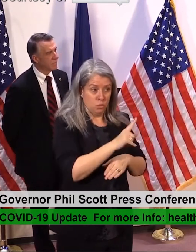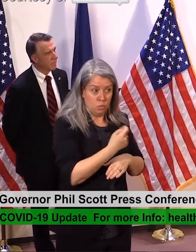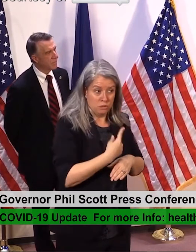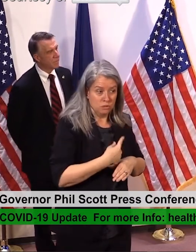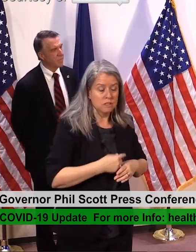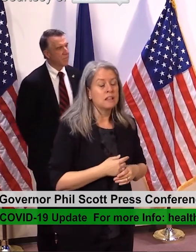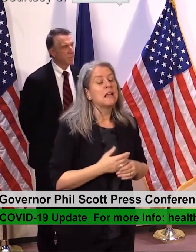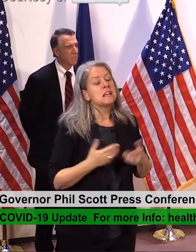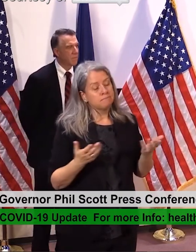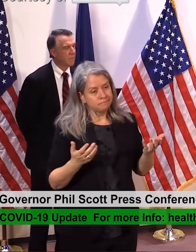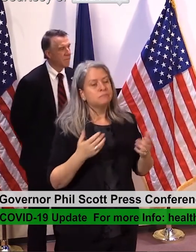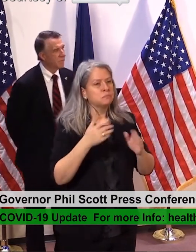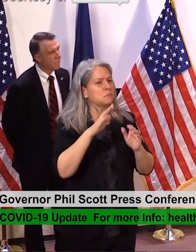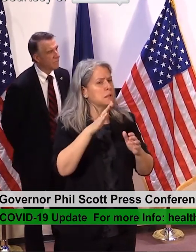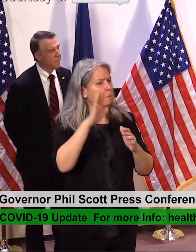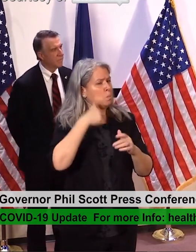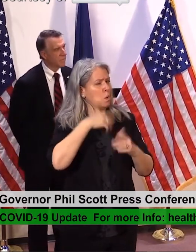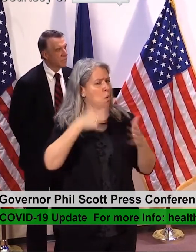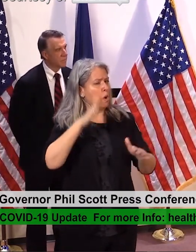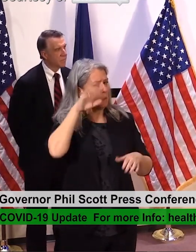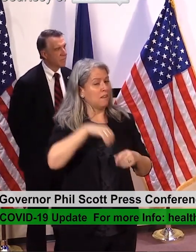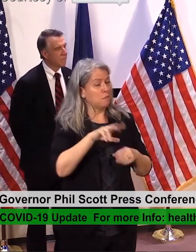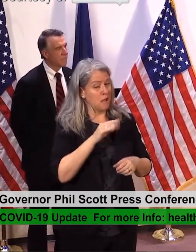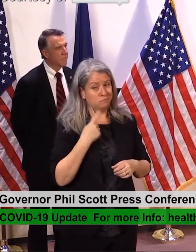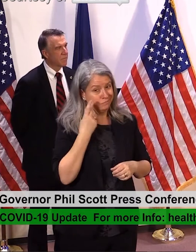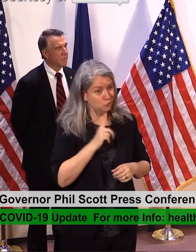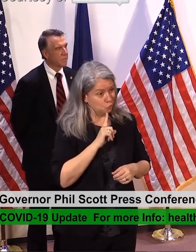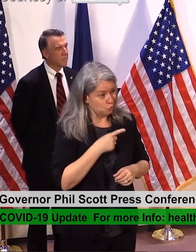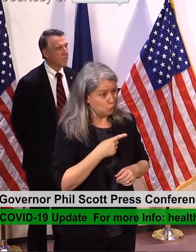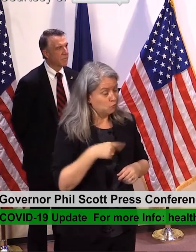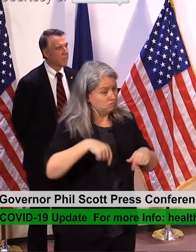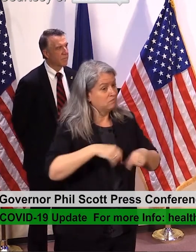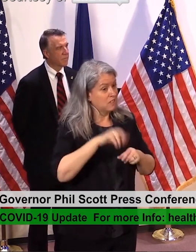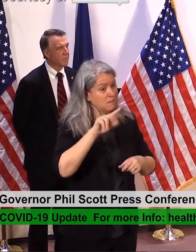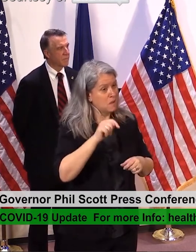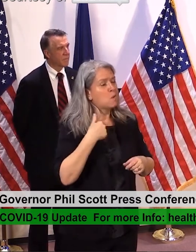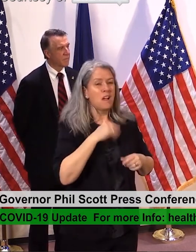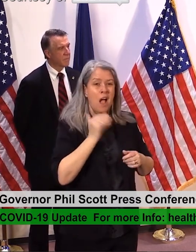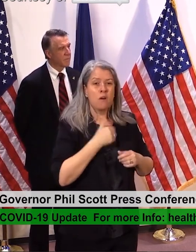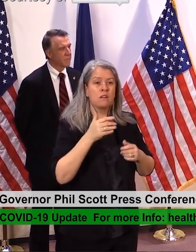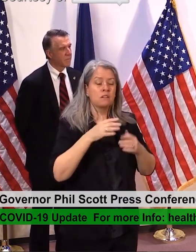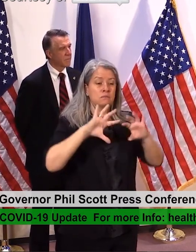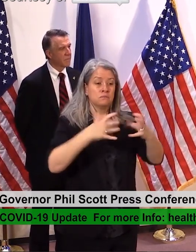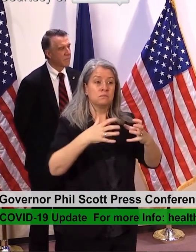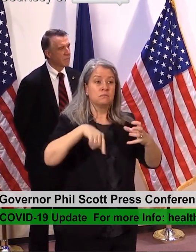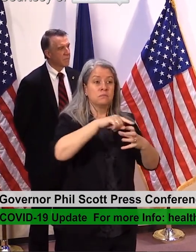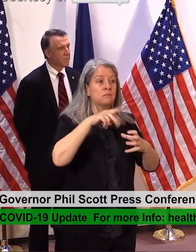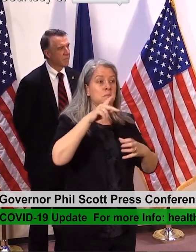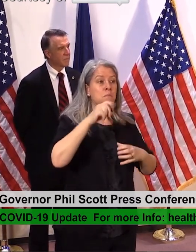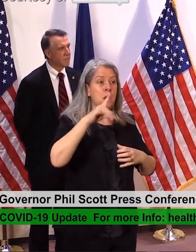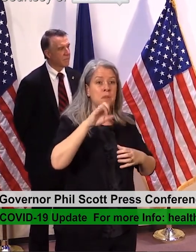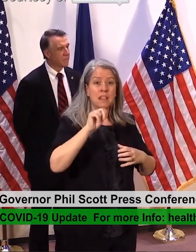you know, what we do know in Vermont, and we're seeing it play out, is we do have an older demographic, and we